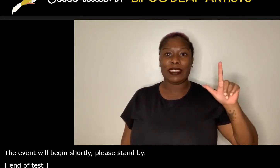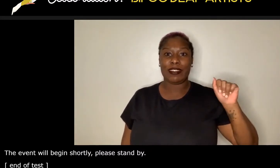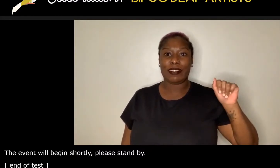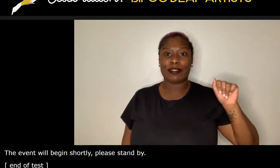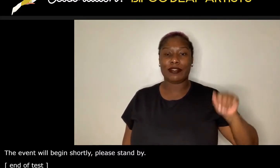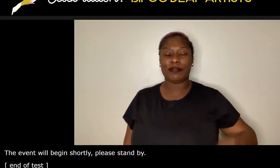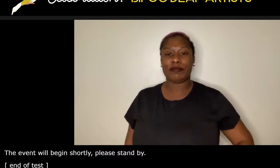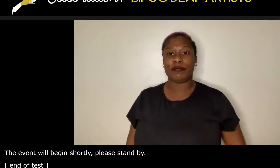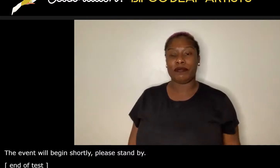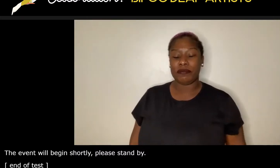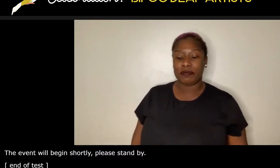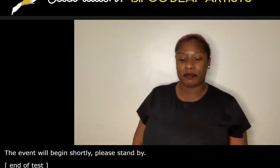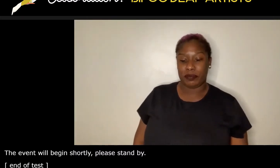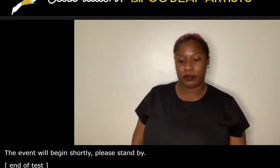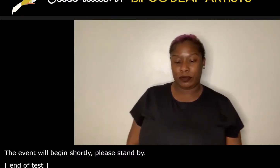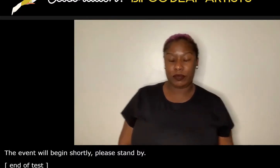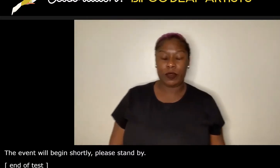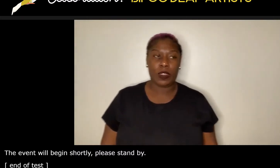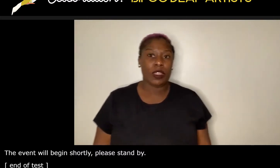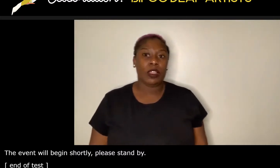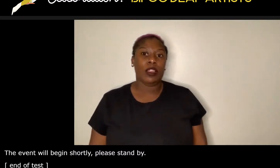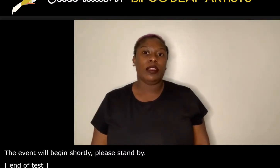titled Fila.